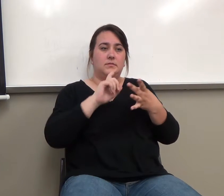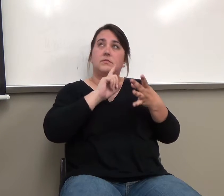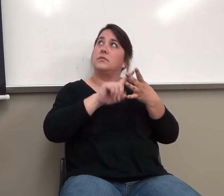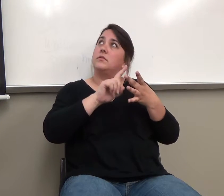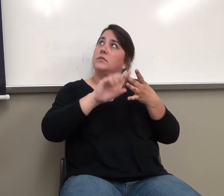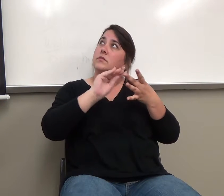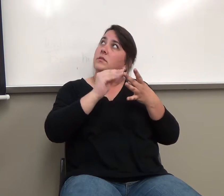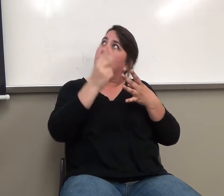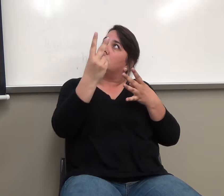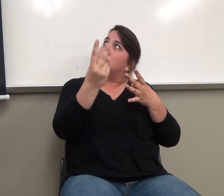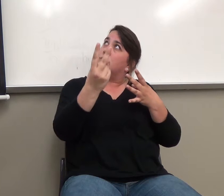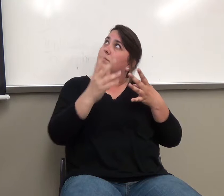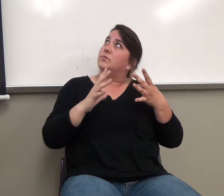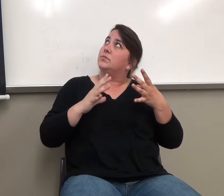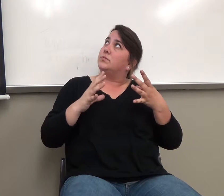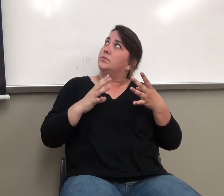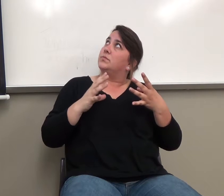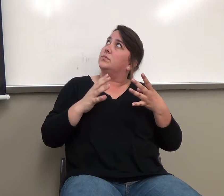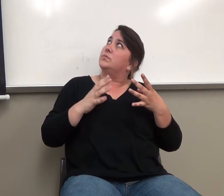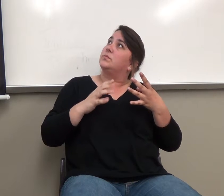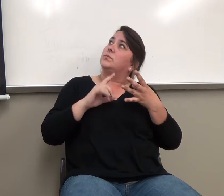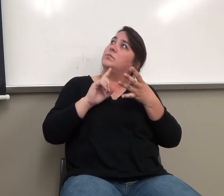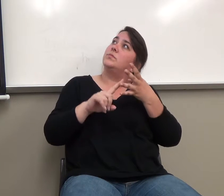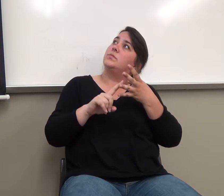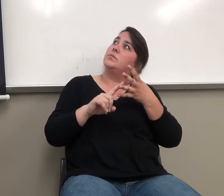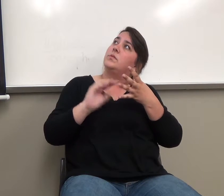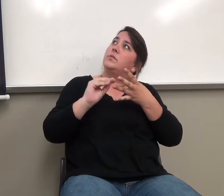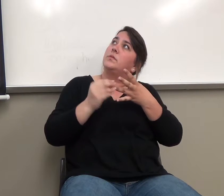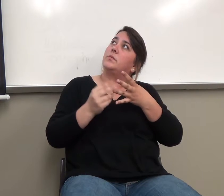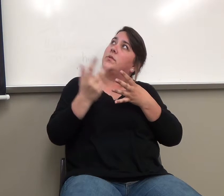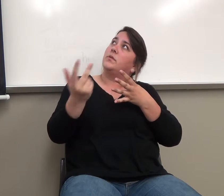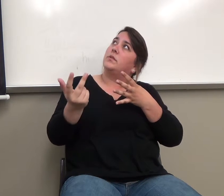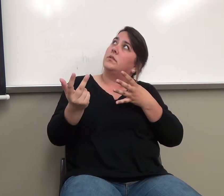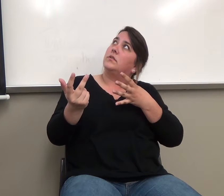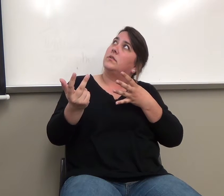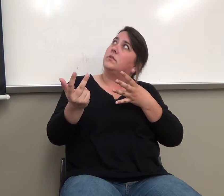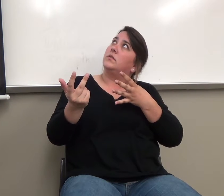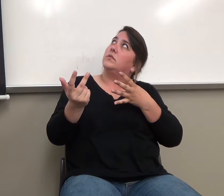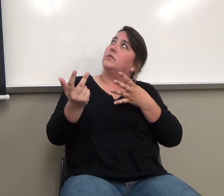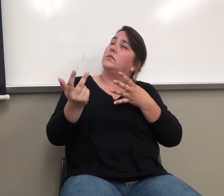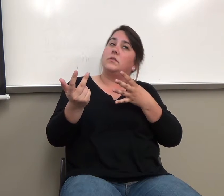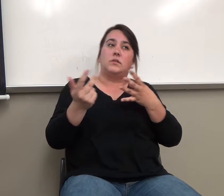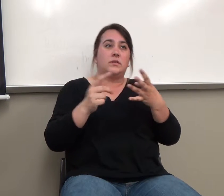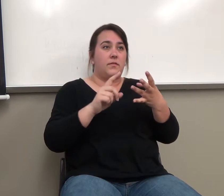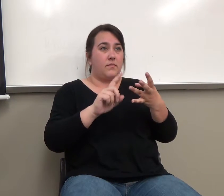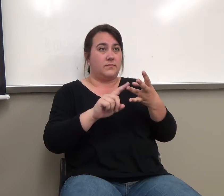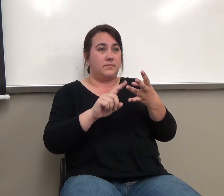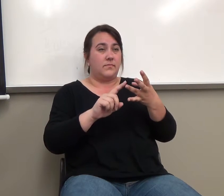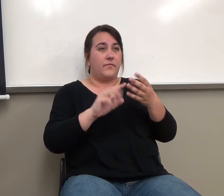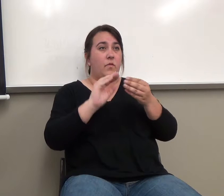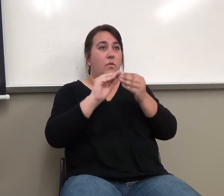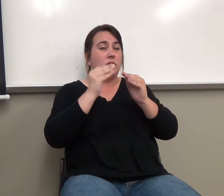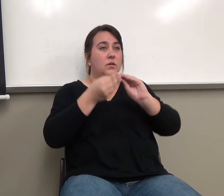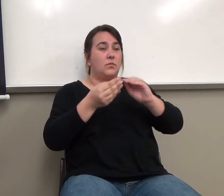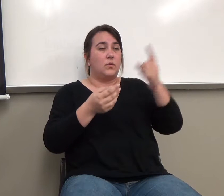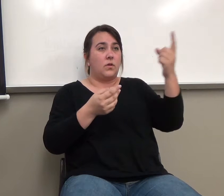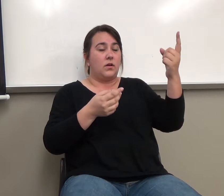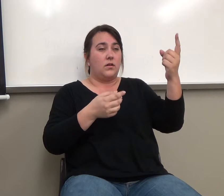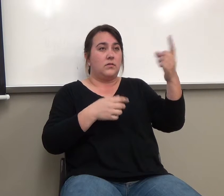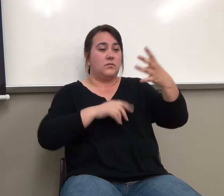Another example of how they use the space. Is this an example of how they use that space? No. So this one doesn't